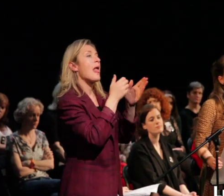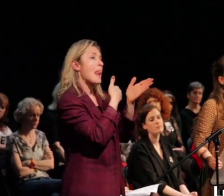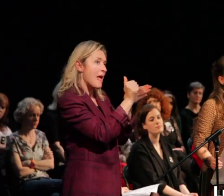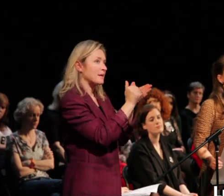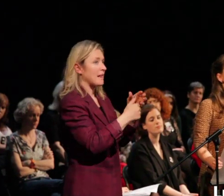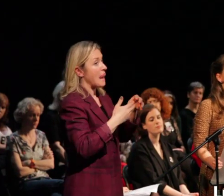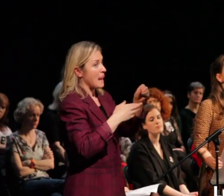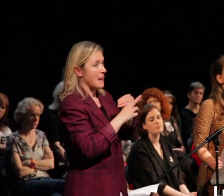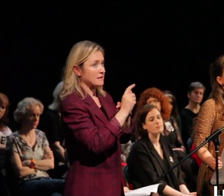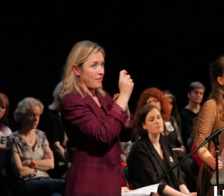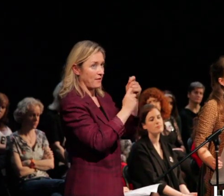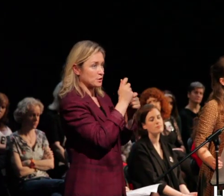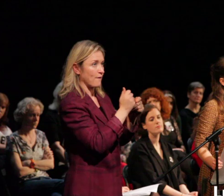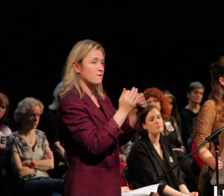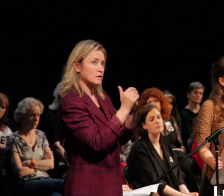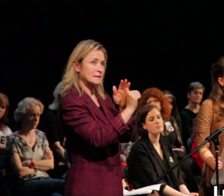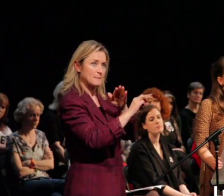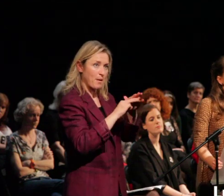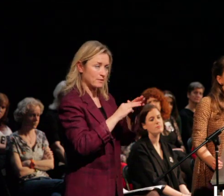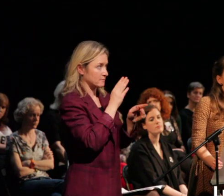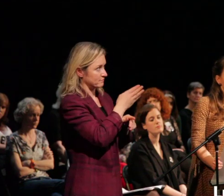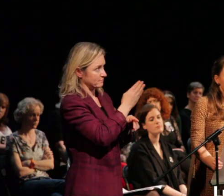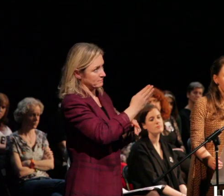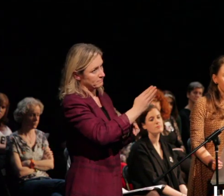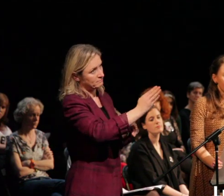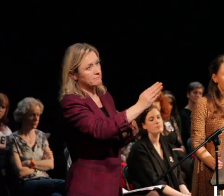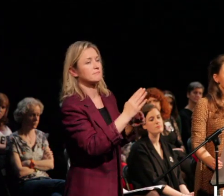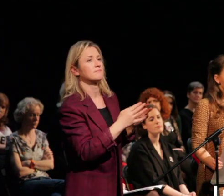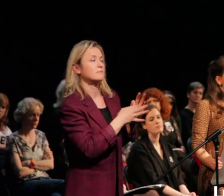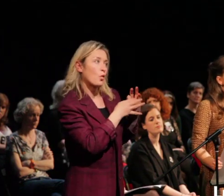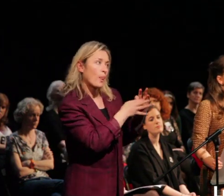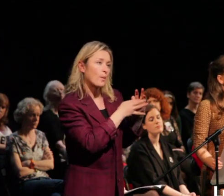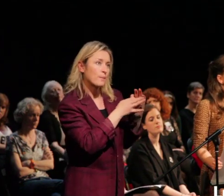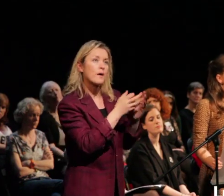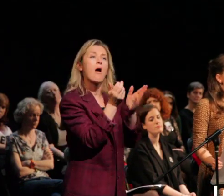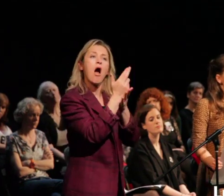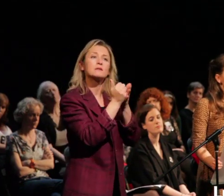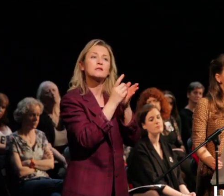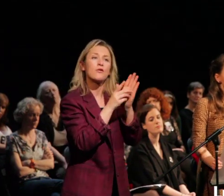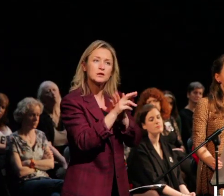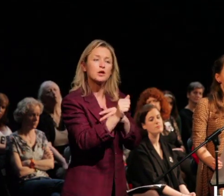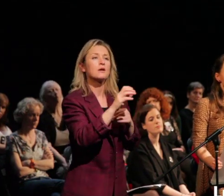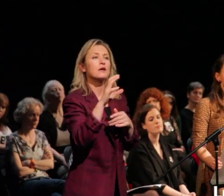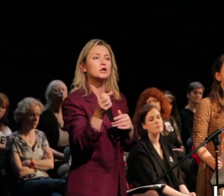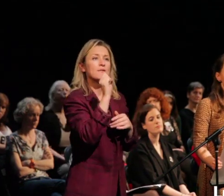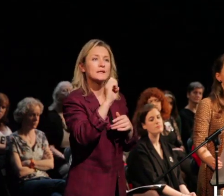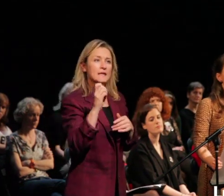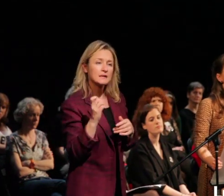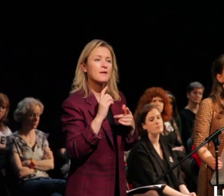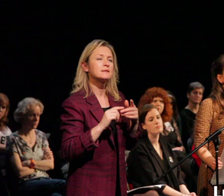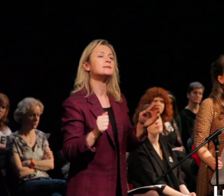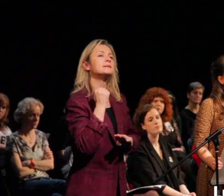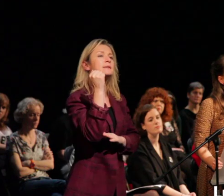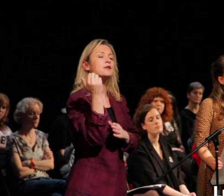theatres over a 6-month period of time. We worked with their artistic directors, chief executive and senior artistic